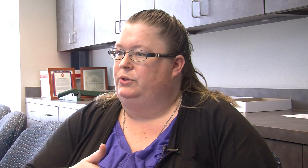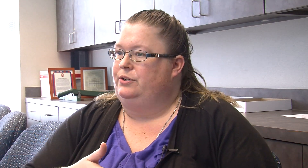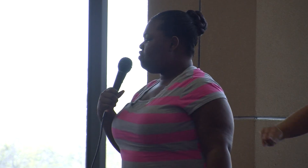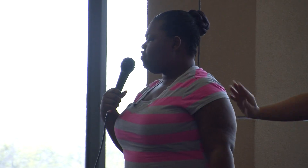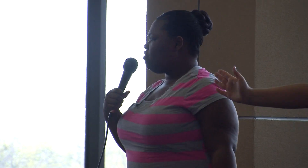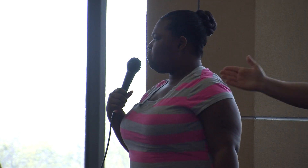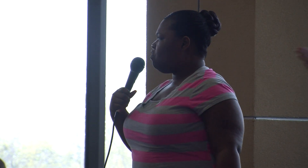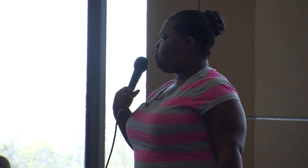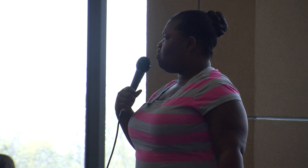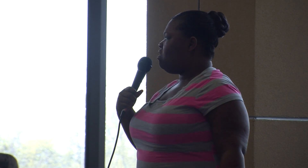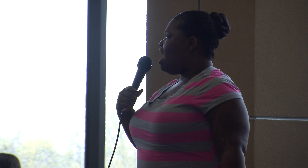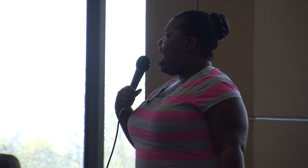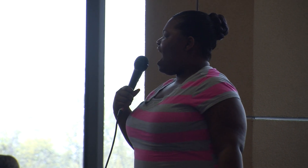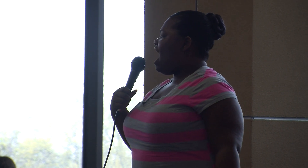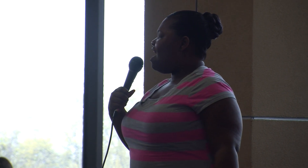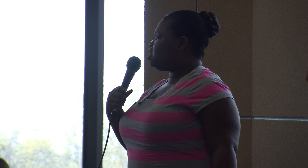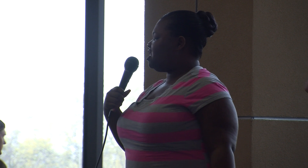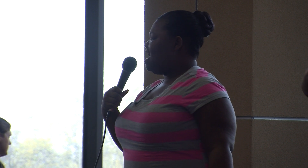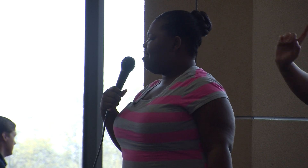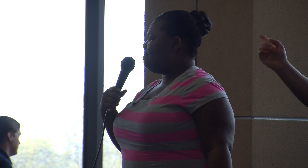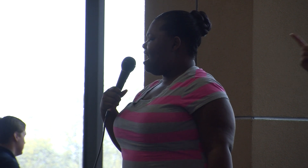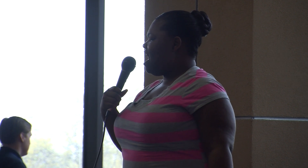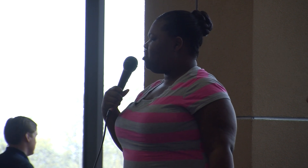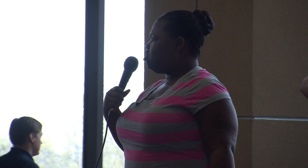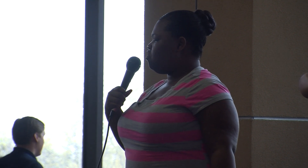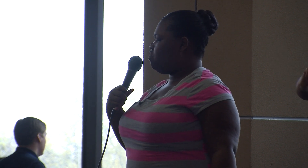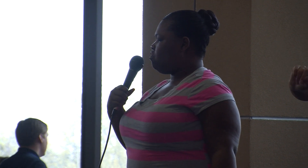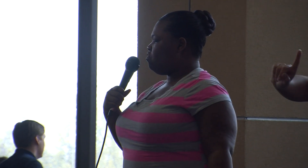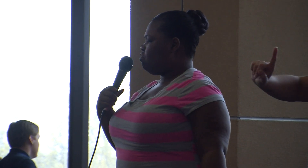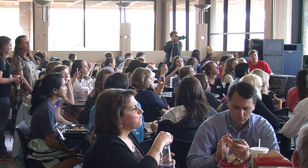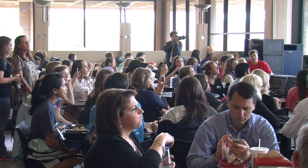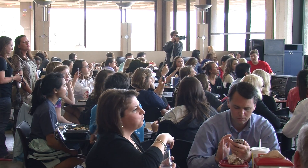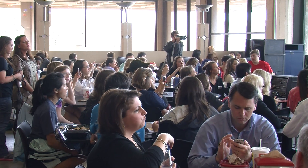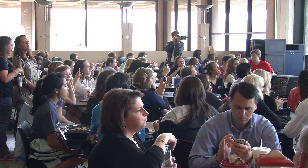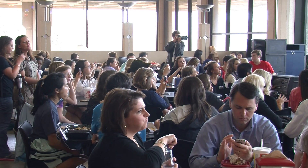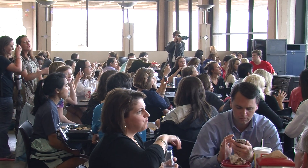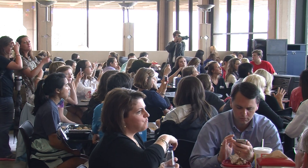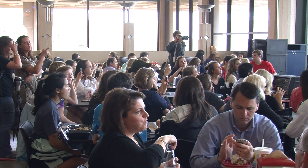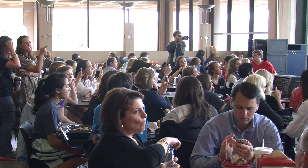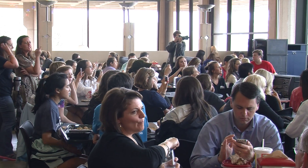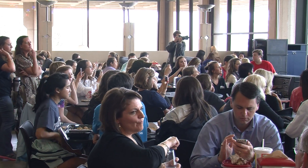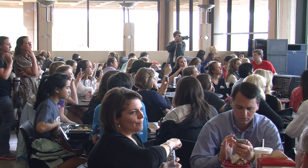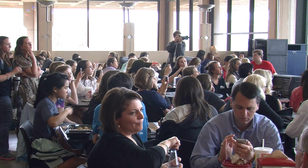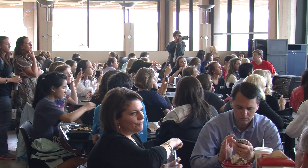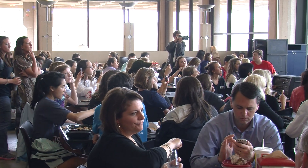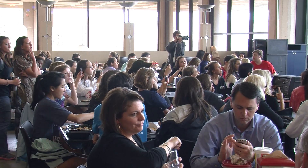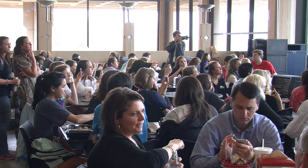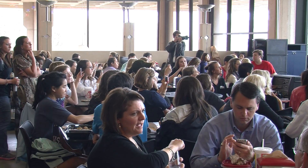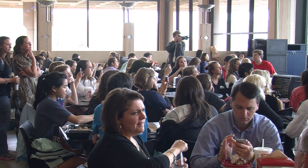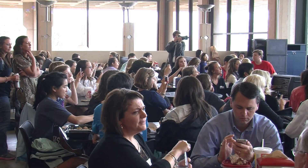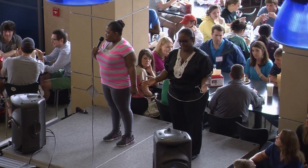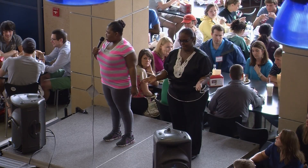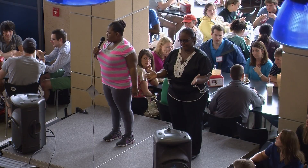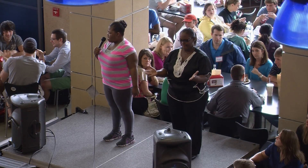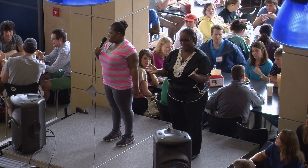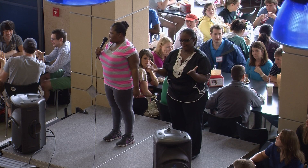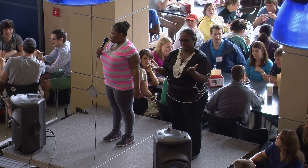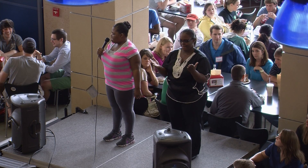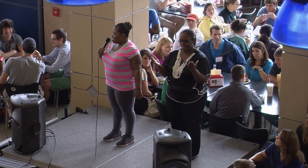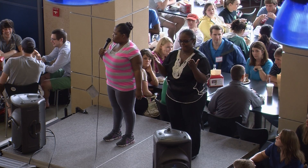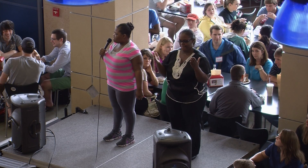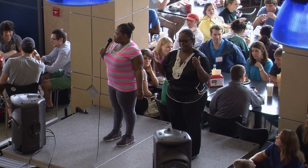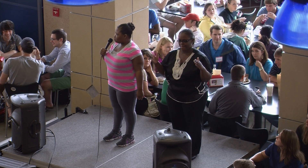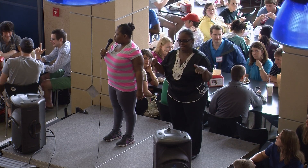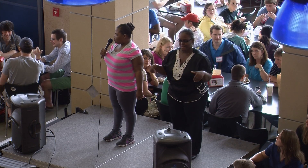Idol 2 years ago, and she is blind, and she's going to be singing. And she's going to be accompanied by another student named LaTanya